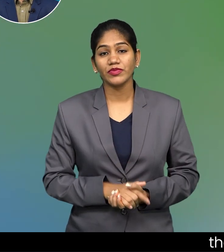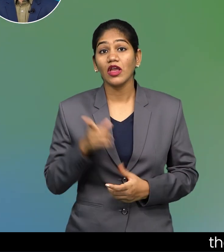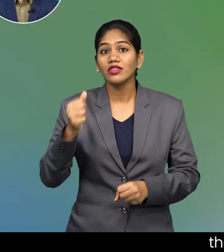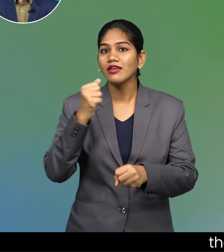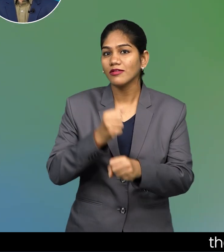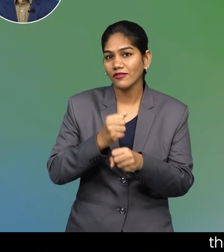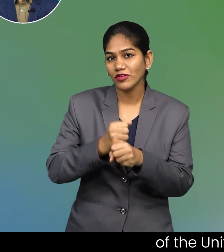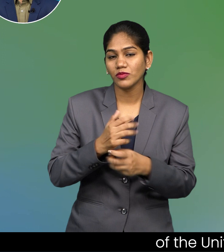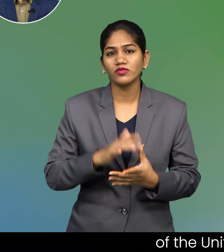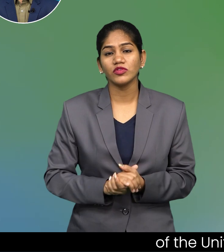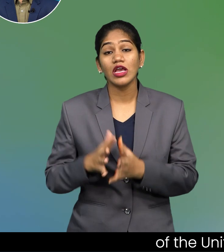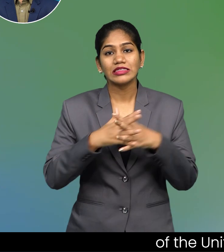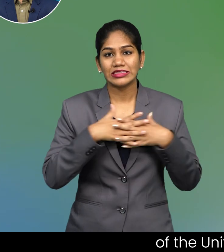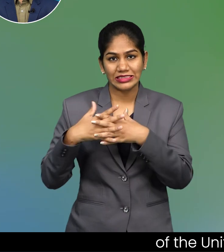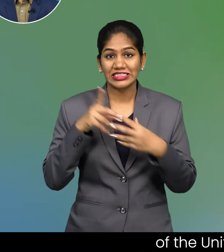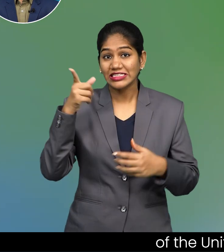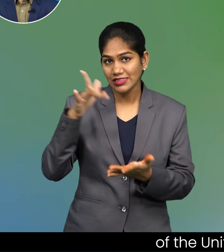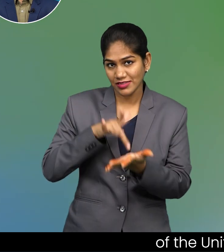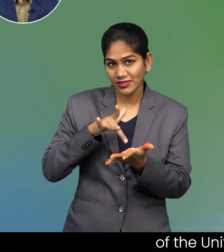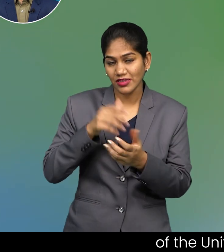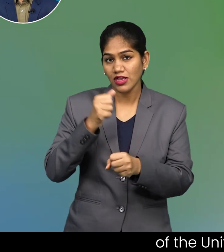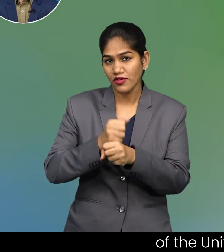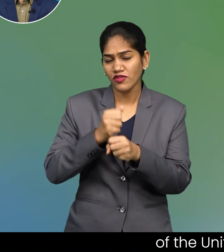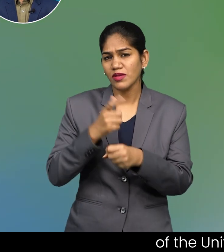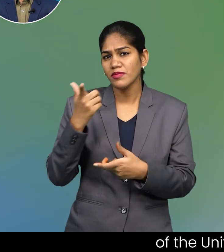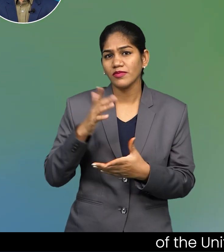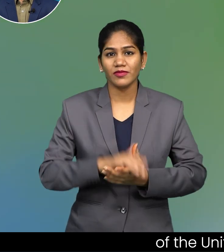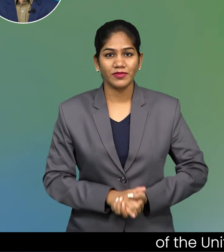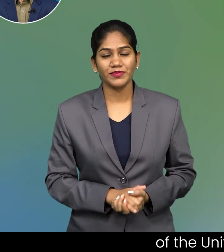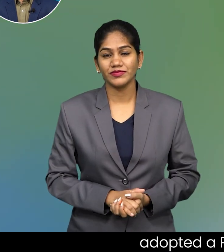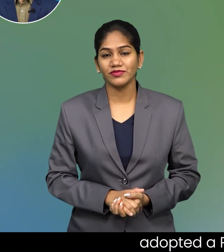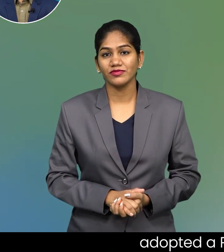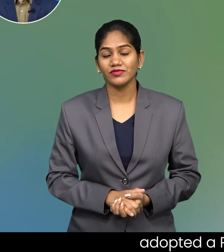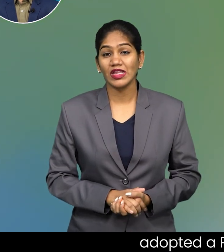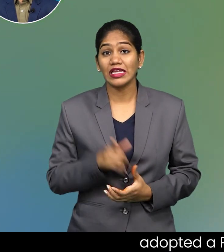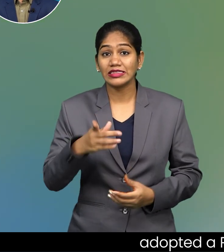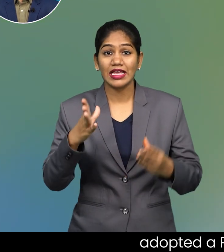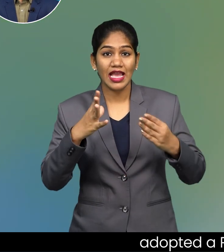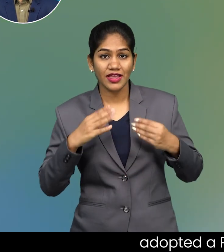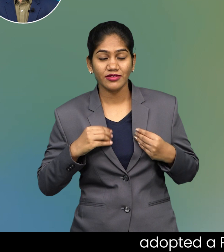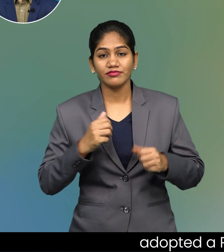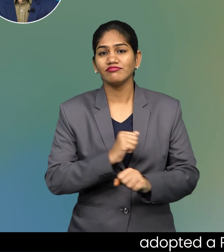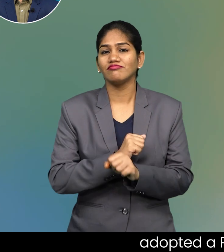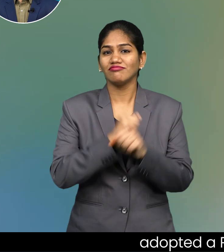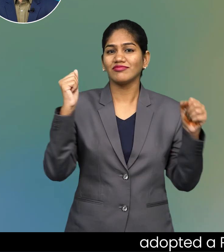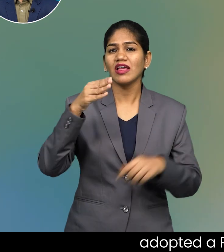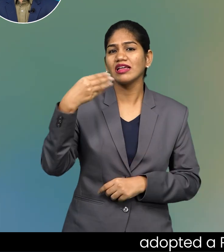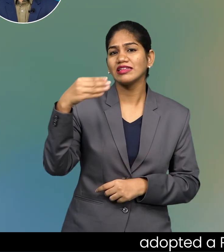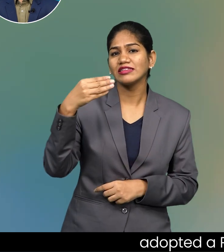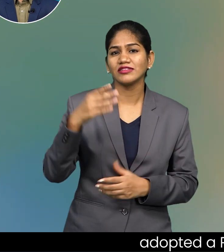the government of the United States of America adopted a